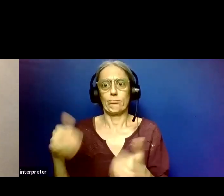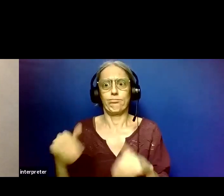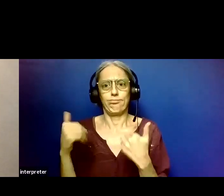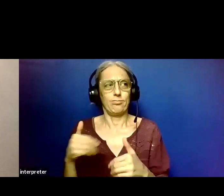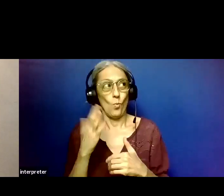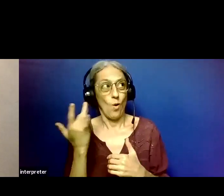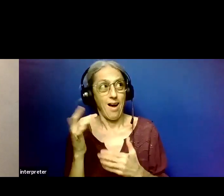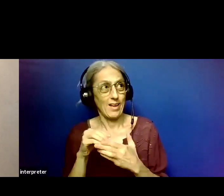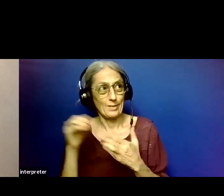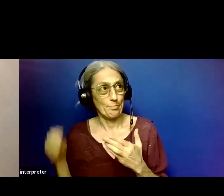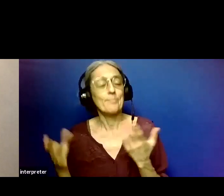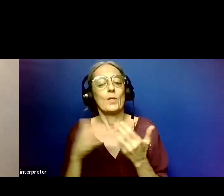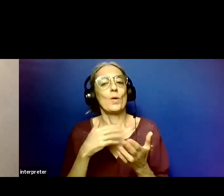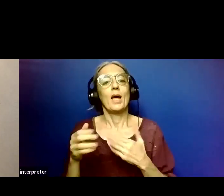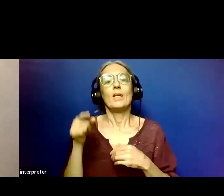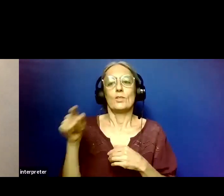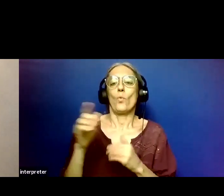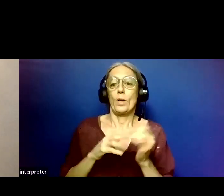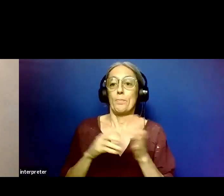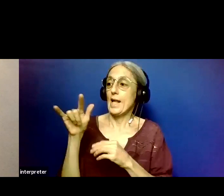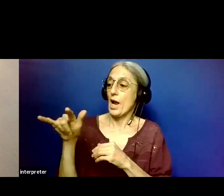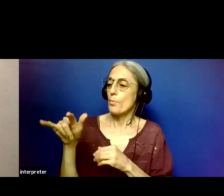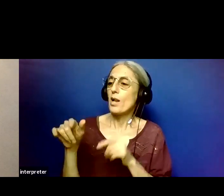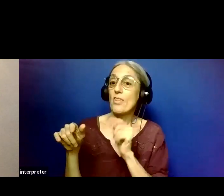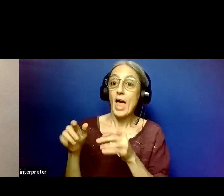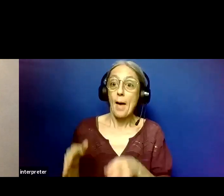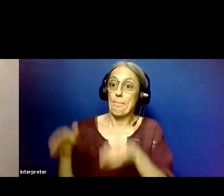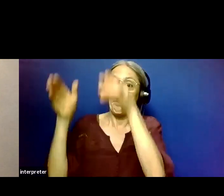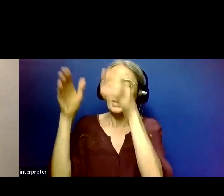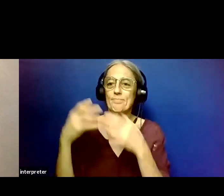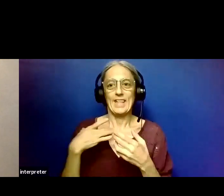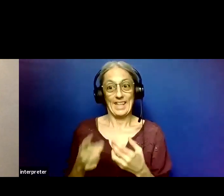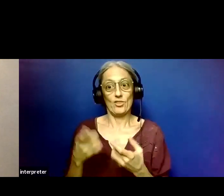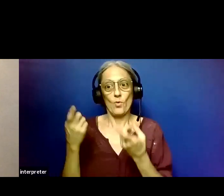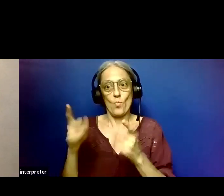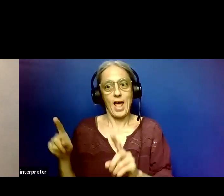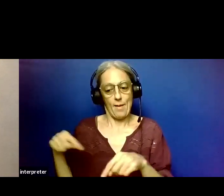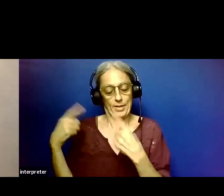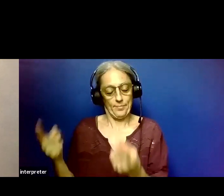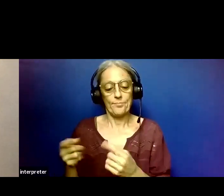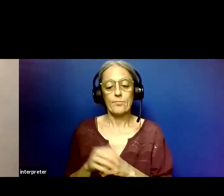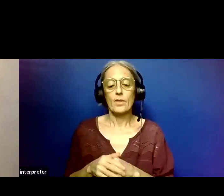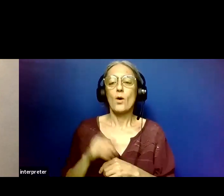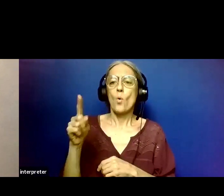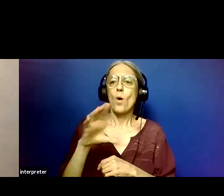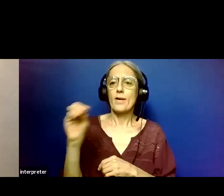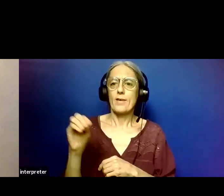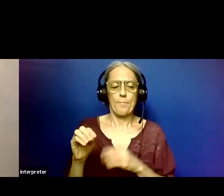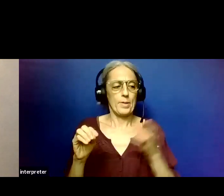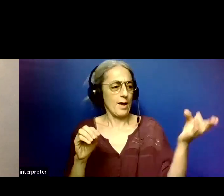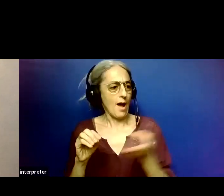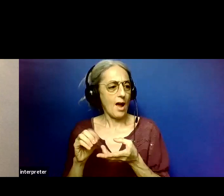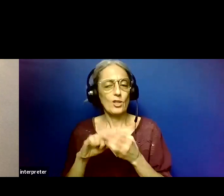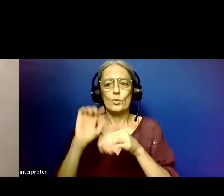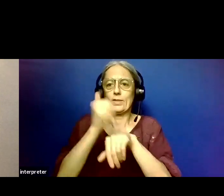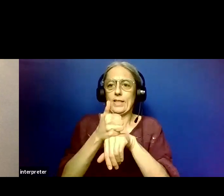And we had some interesting things happen with that building. The signage company that was hired to do